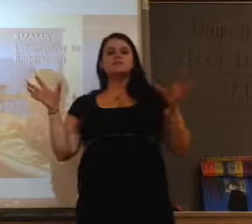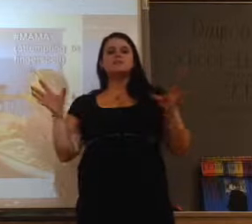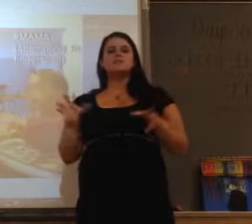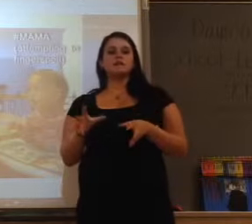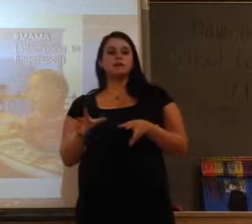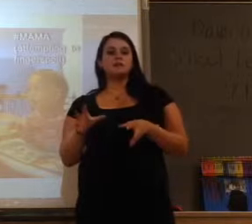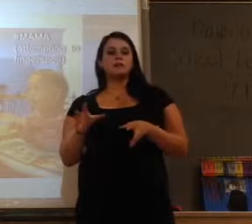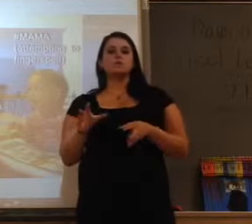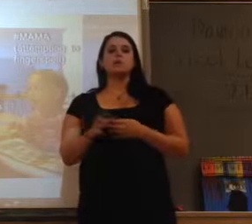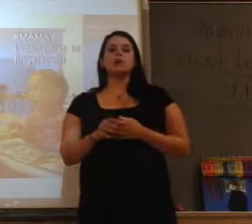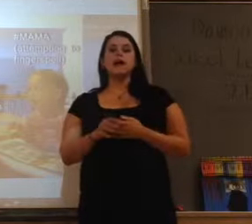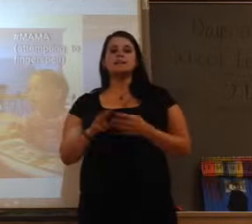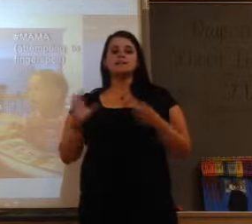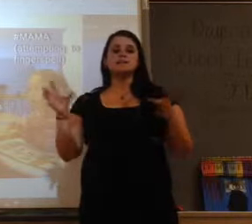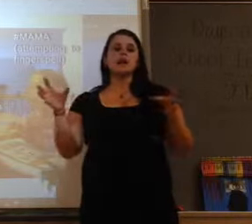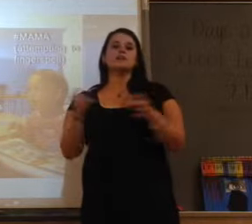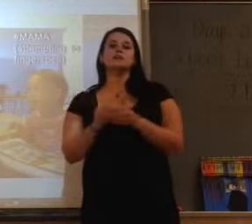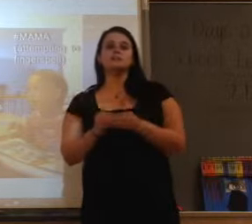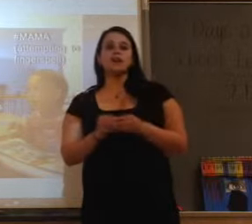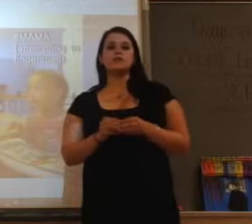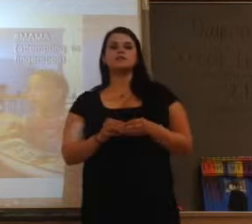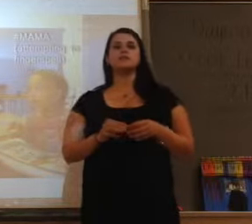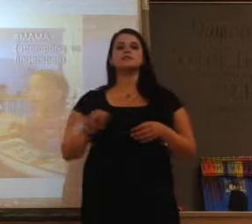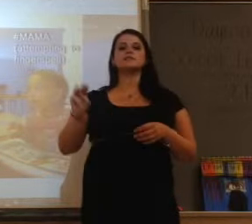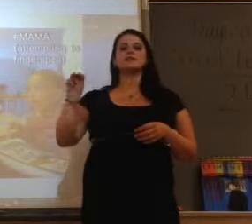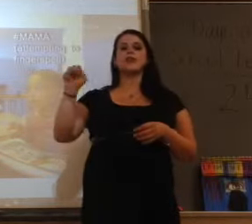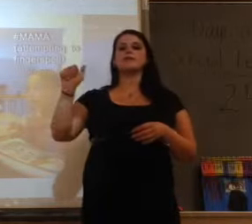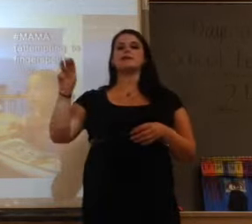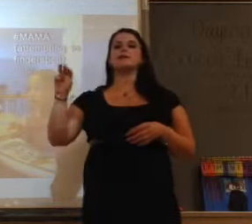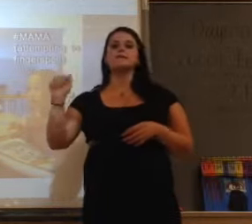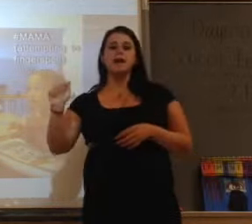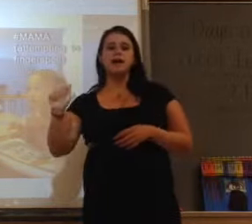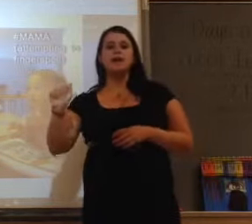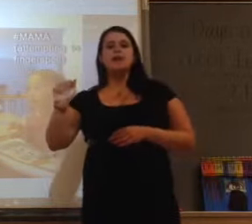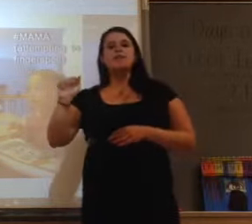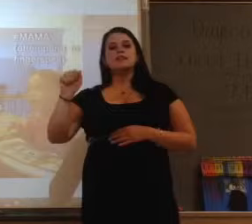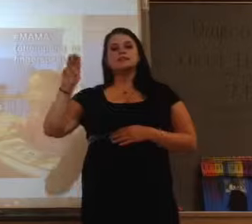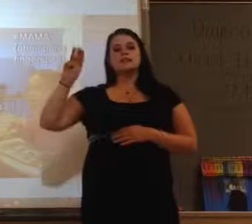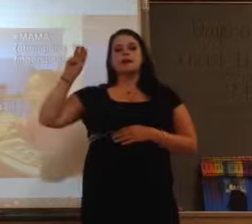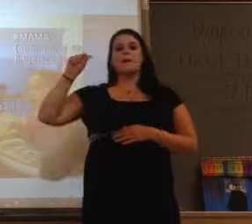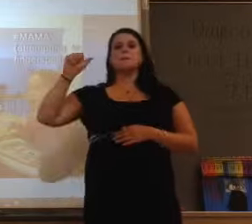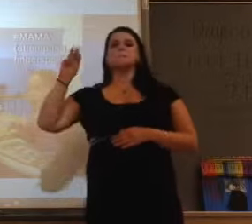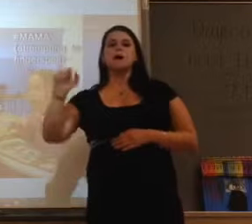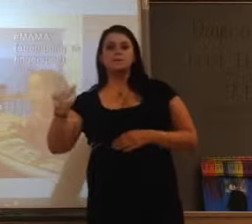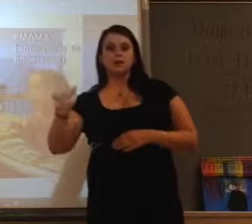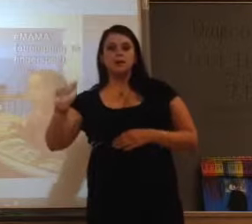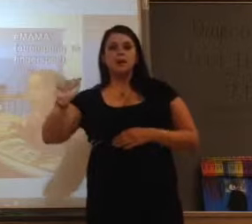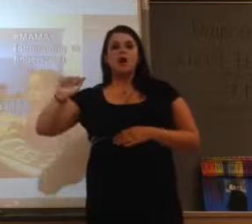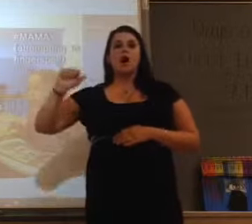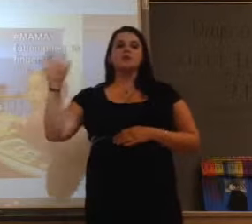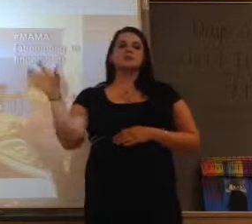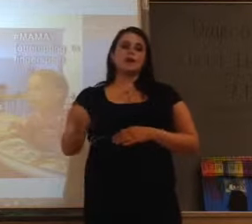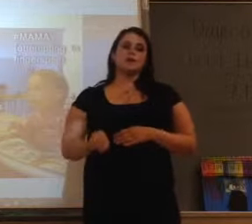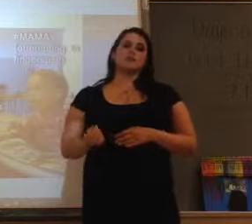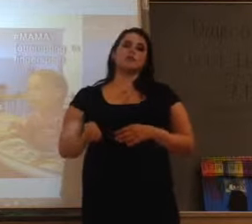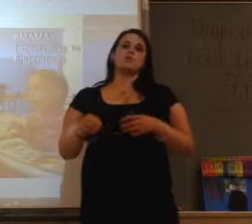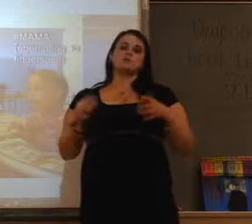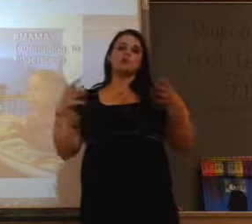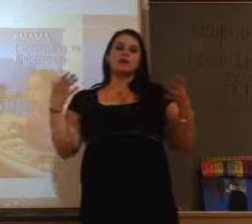the fingerspelled word as a sign altogether. They don't see the M-A-M-A, they see Mama all together as a whole, so they're able